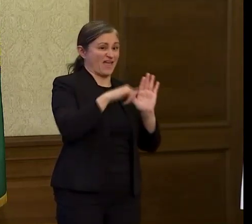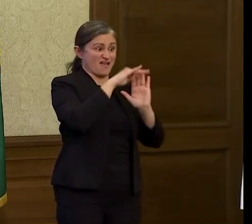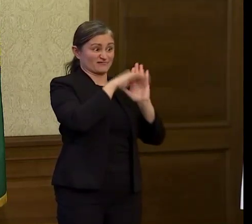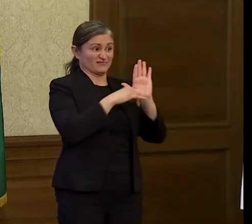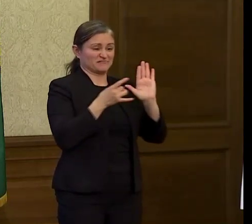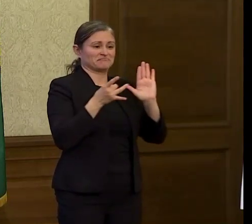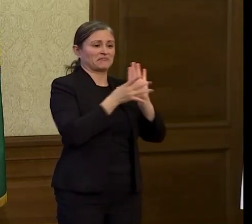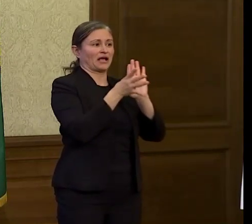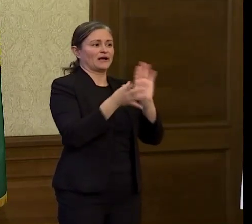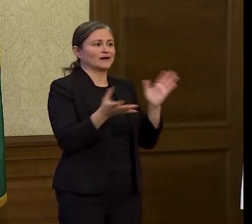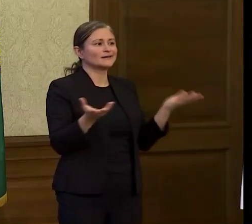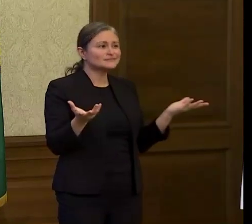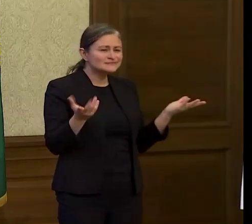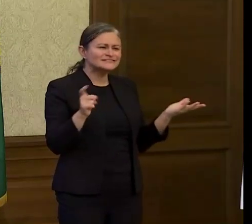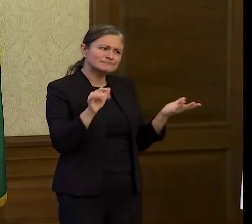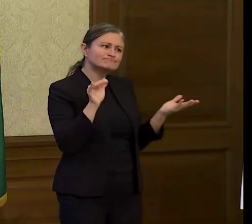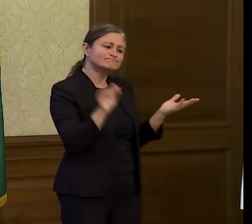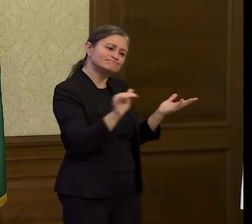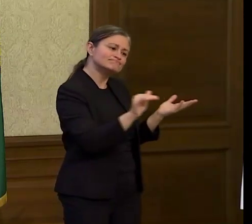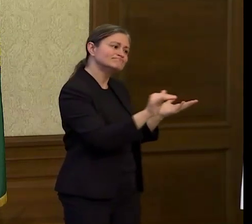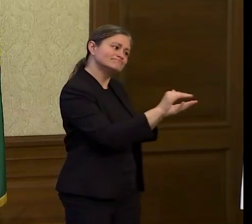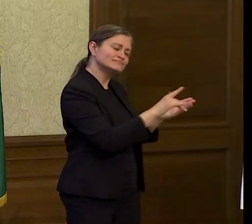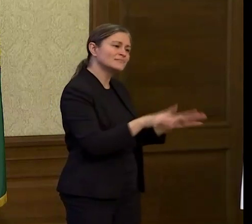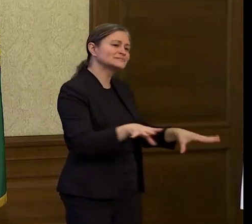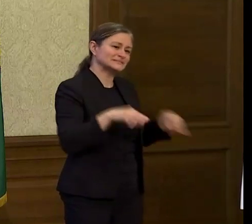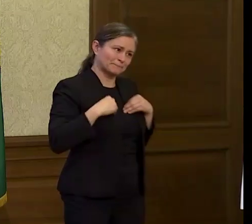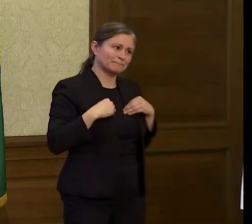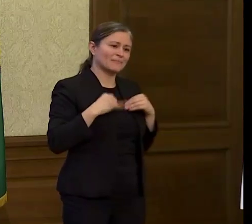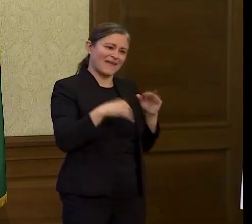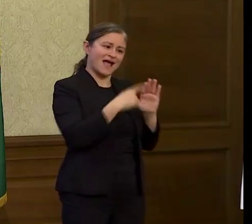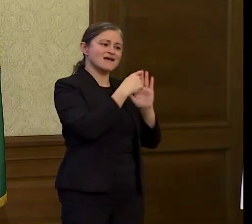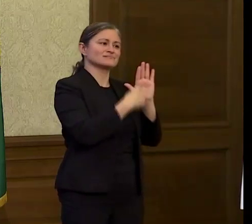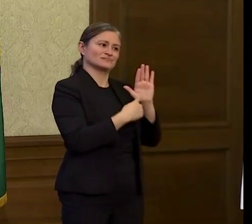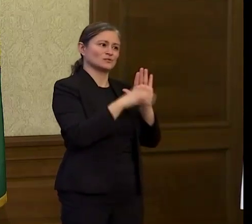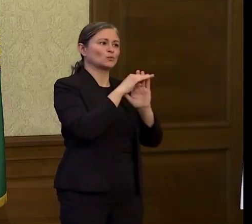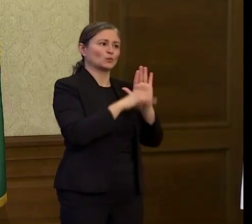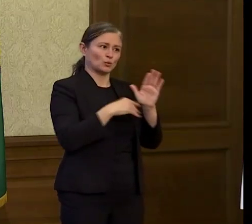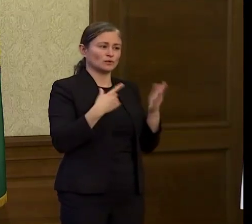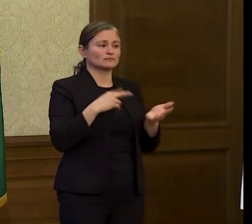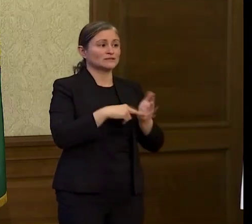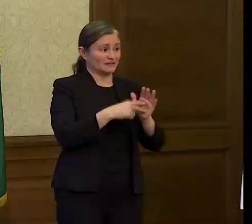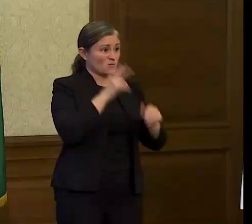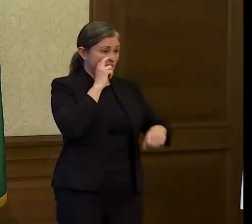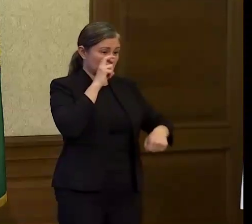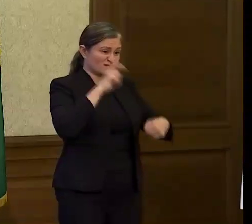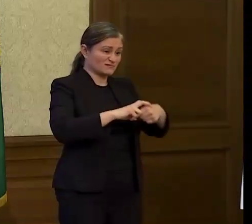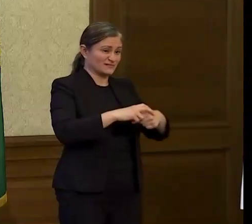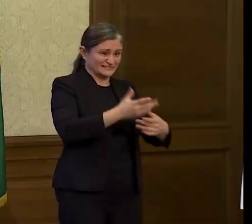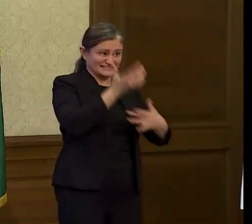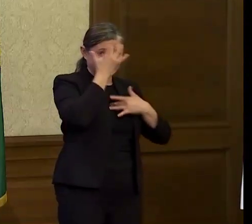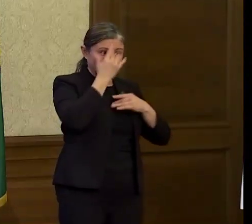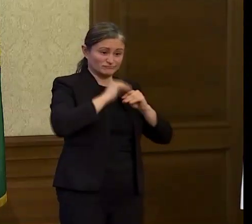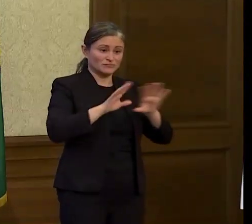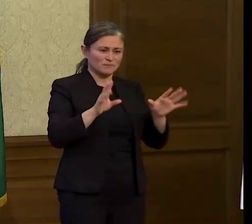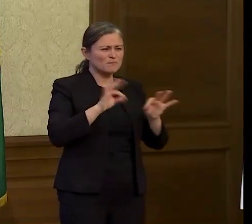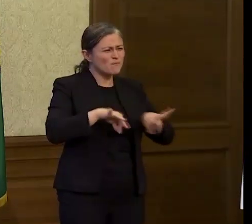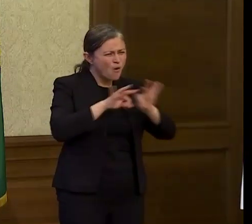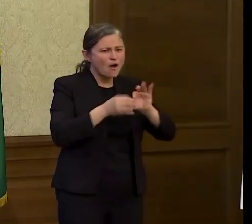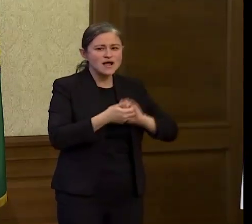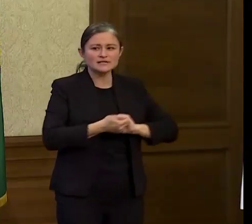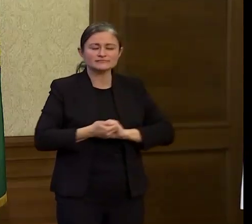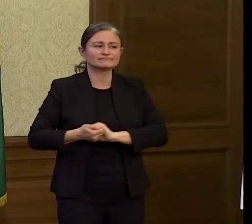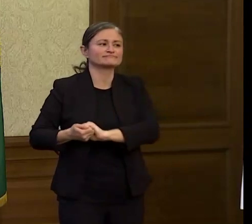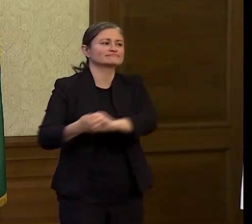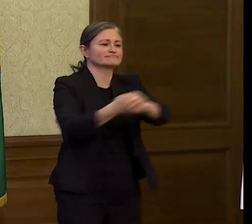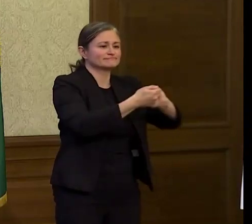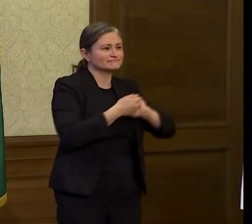but if we're going to beat this, we're going to beat it together. So I would simply encourage everyone to be on this effort, be following